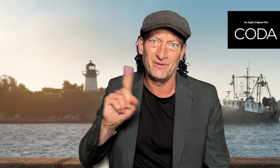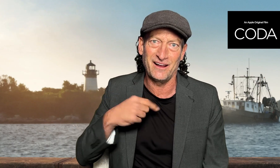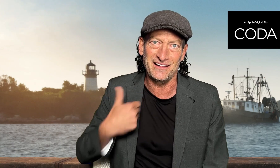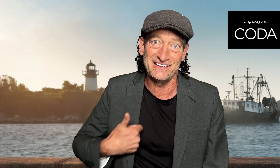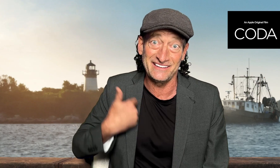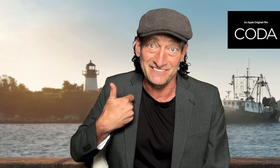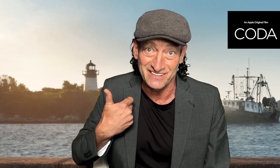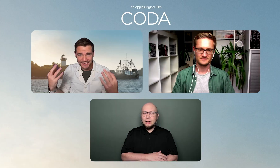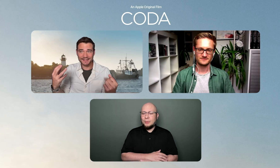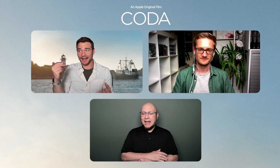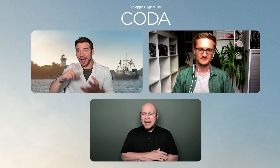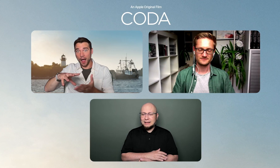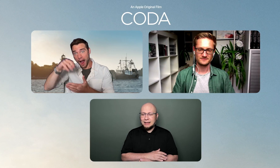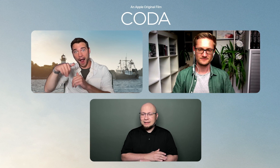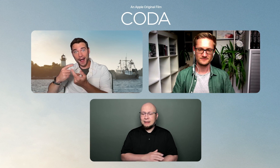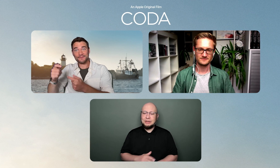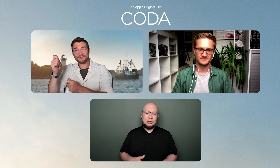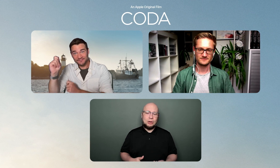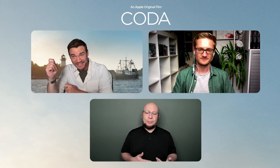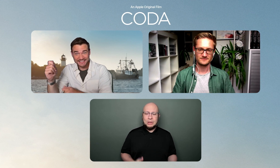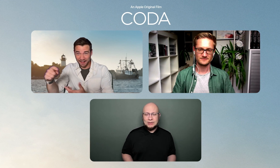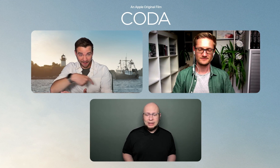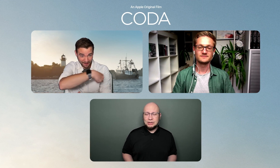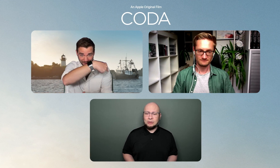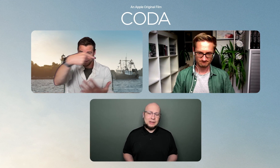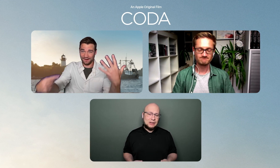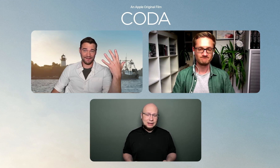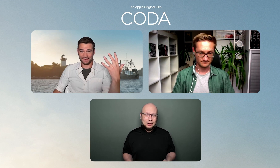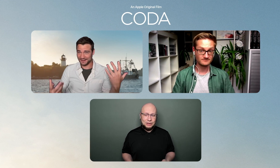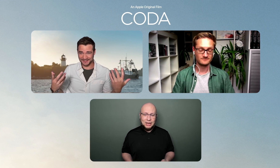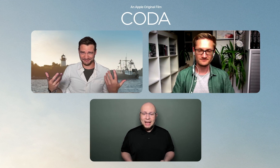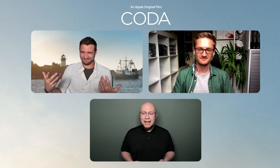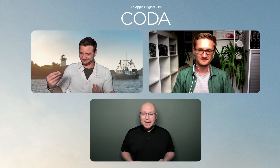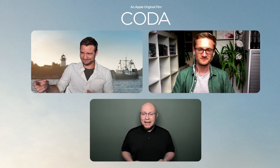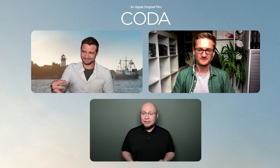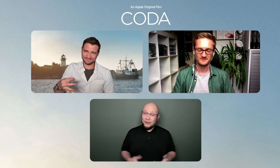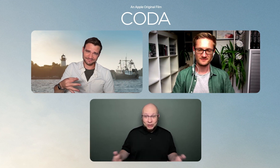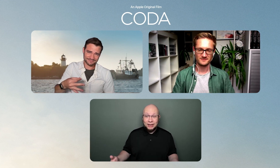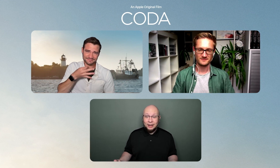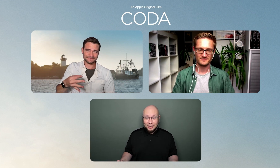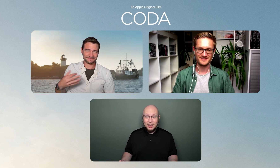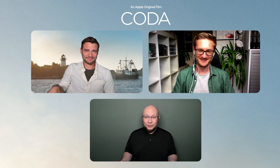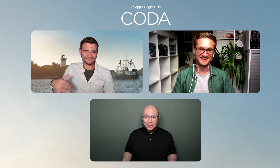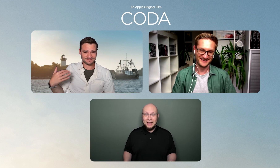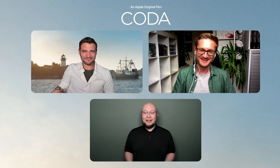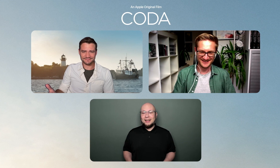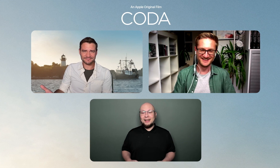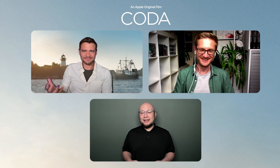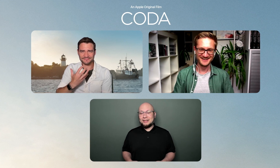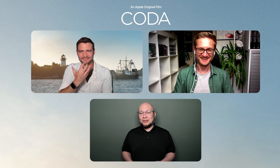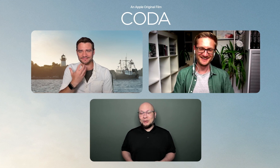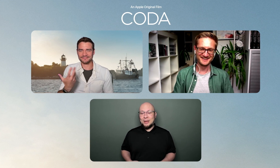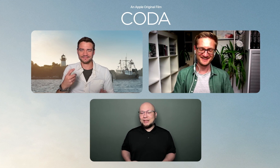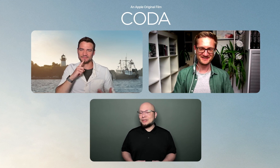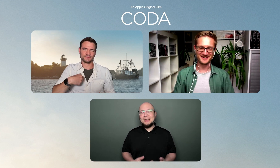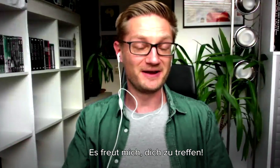Troy Kotsur den Vater Frank und Daniel Durant den Sohn Leo. Genauso wie ihre Figuren im Film sind die drei auch selbst taub. Per Videocall haben wir sie